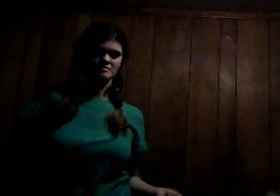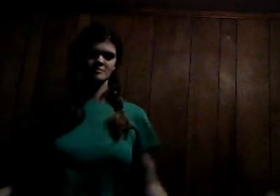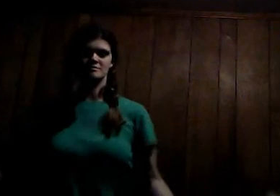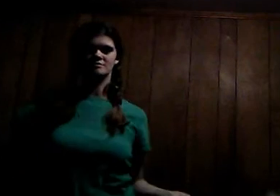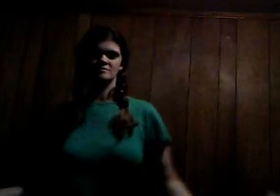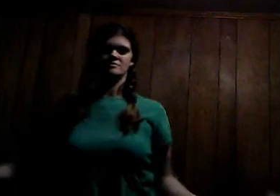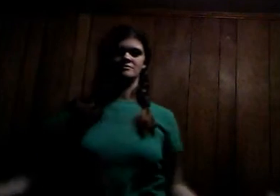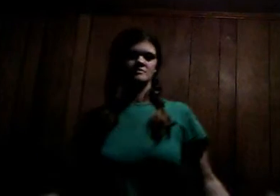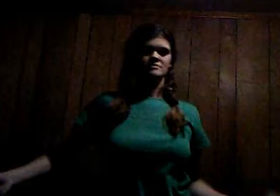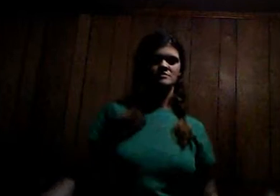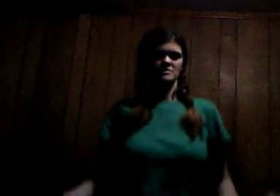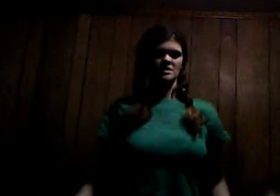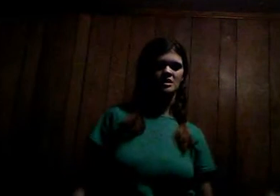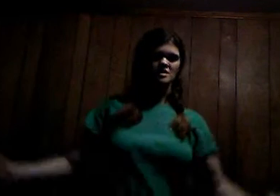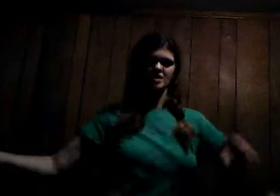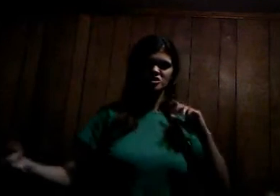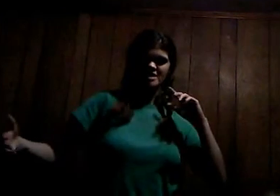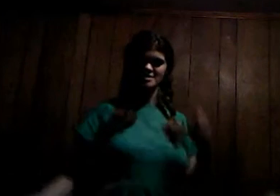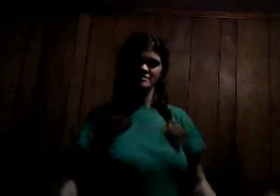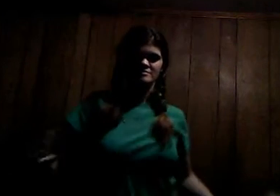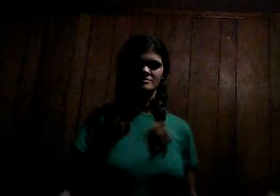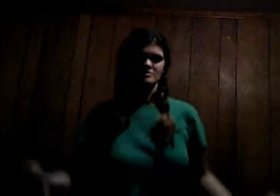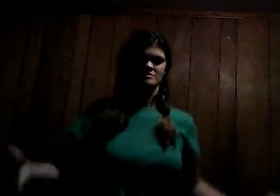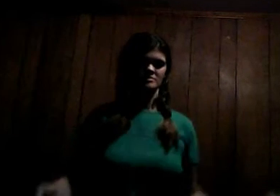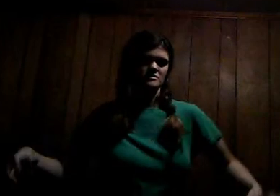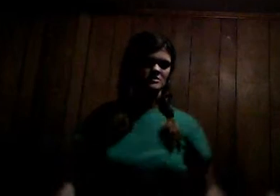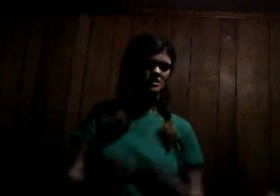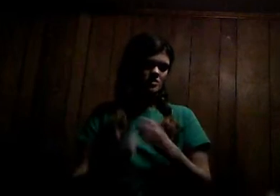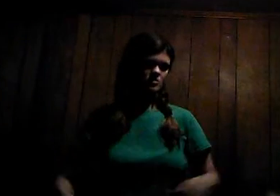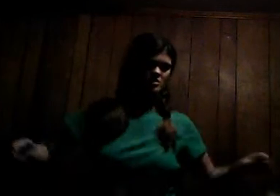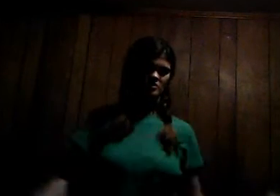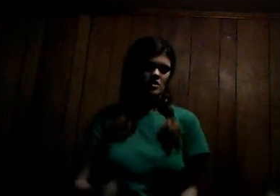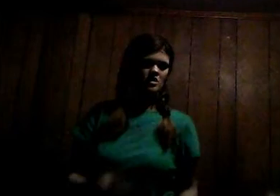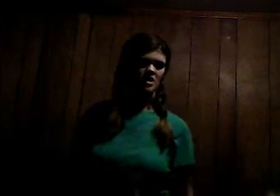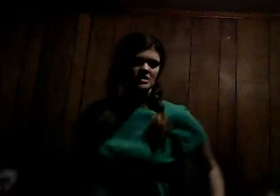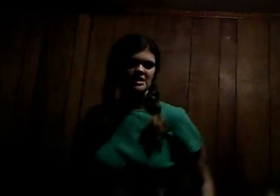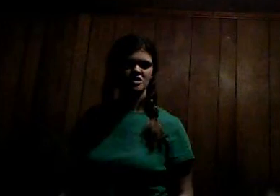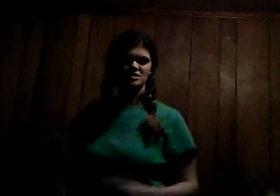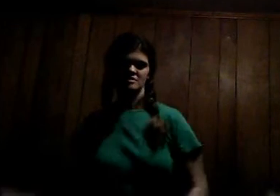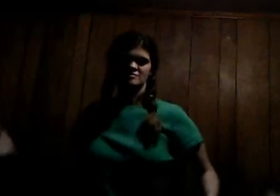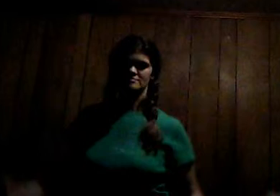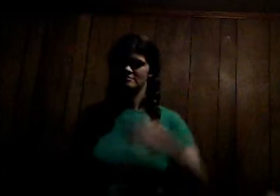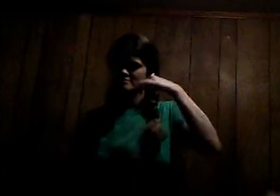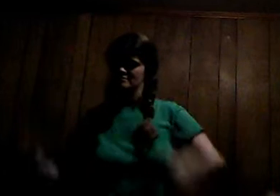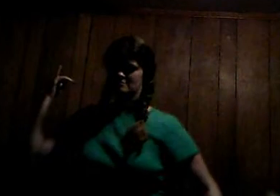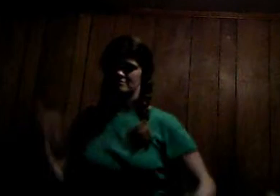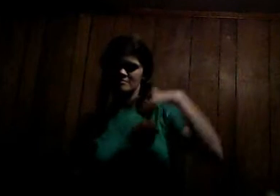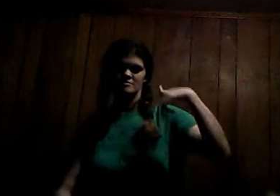I told you, homeboy, you can't touch this. Yeah, that's how we living, and you know you can't touch this. Look at my